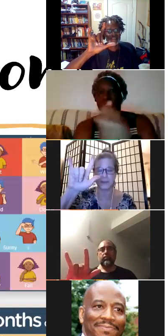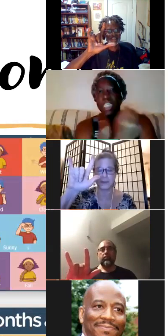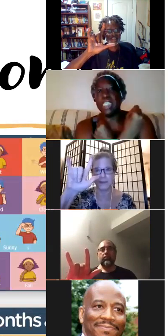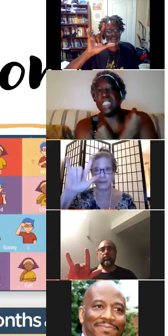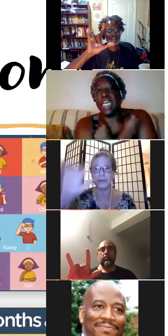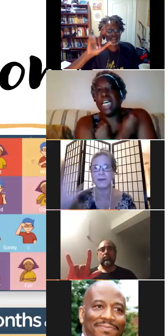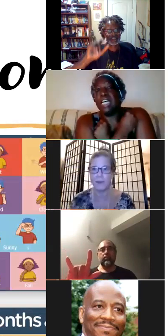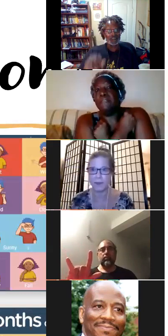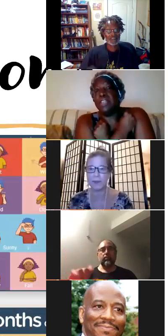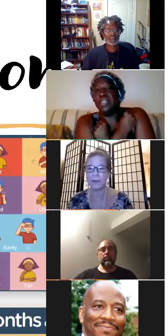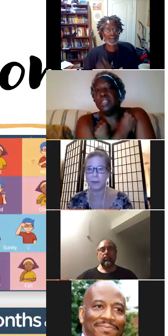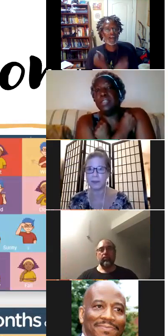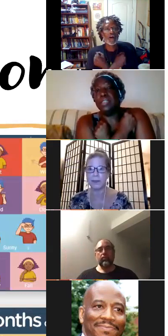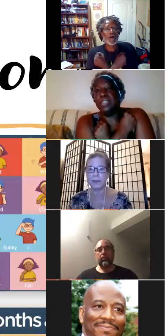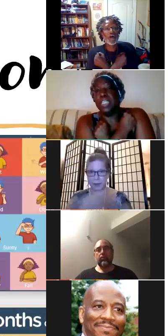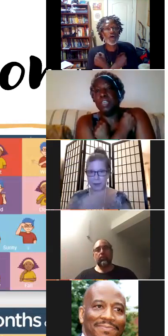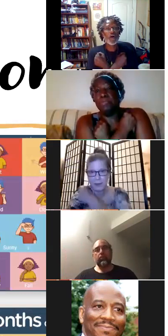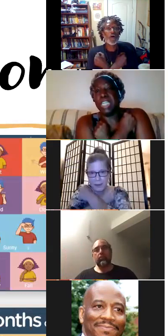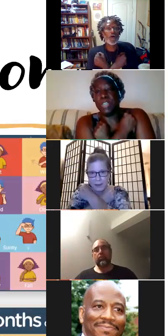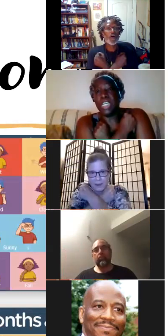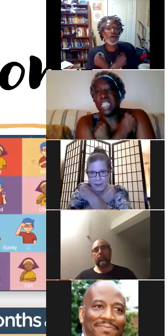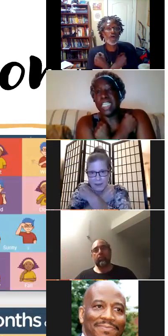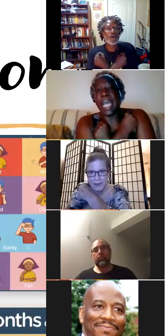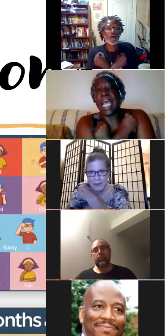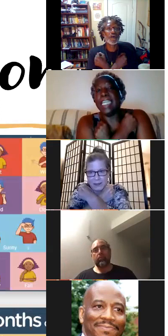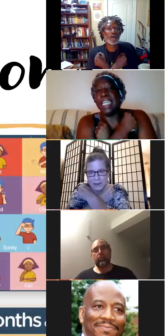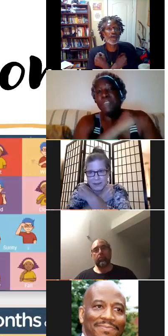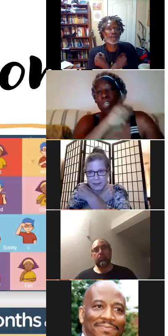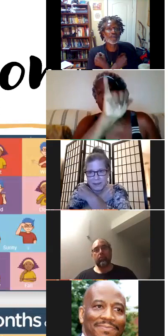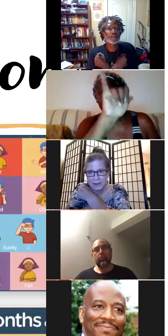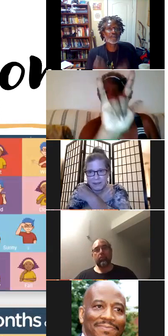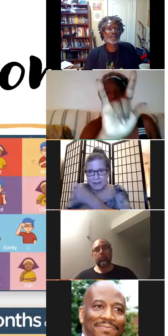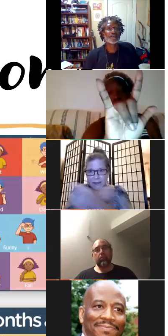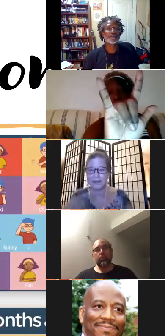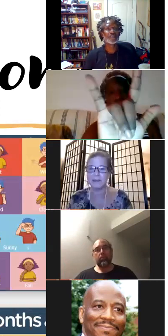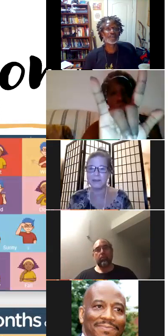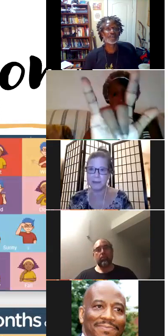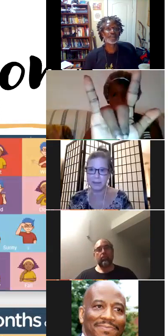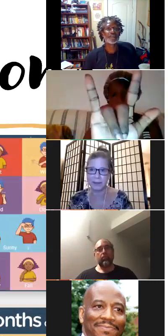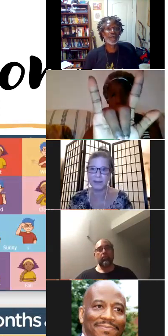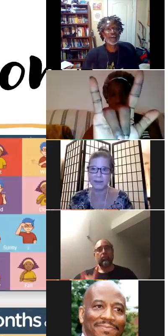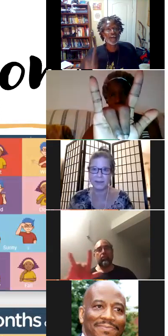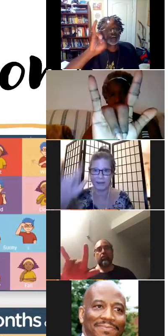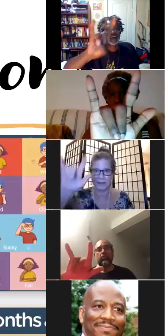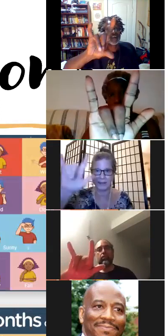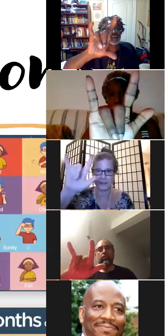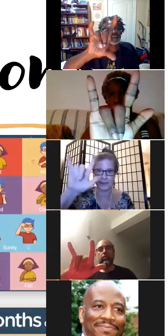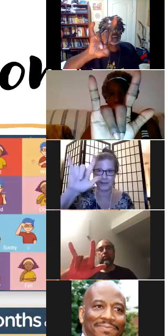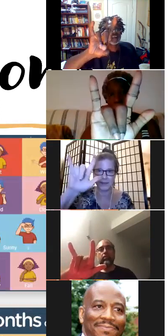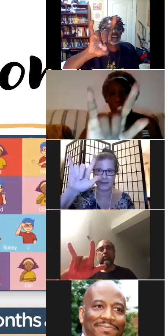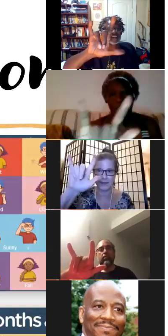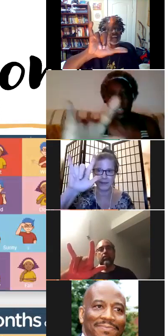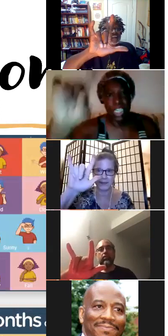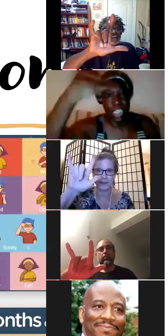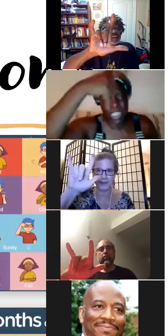Okay. This is love. Oh. But if you're gonna say I love you, it's this. Oh,